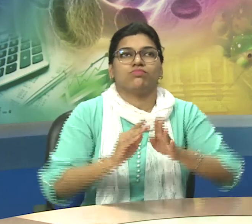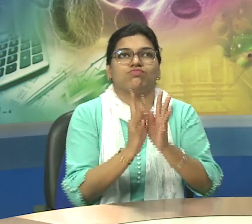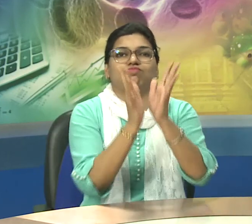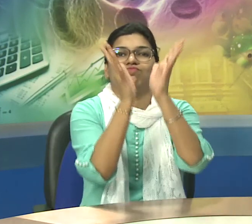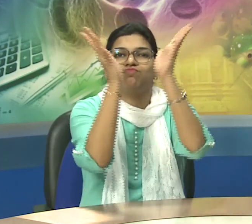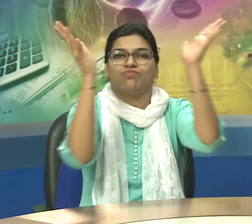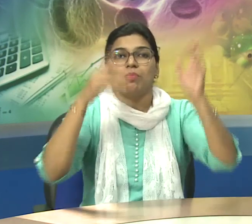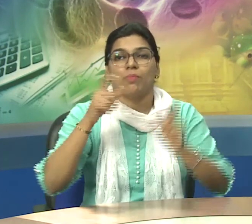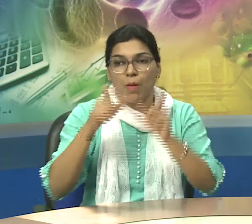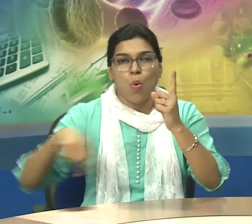with